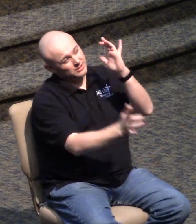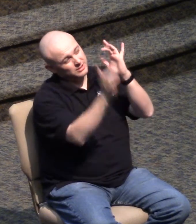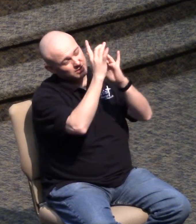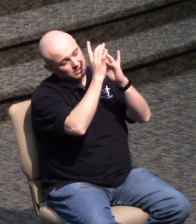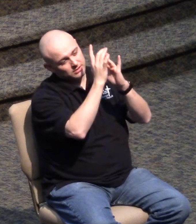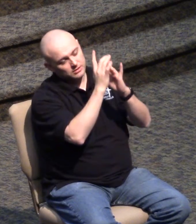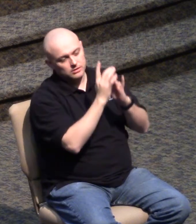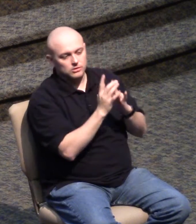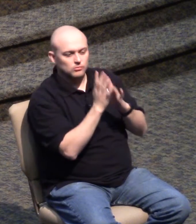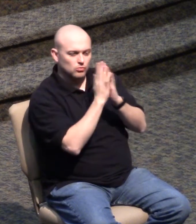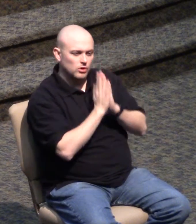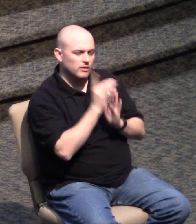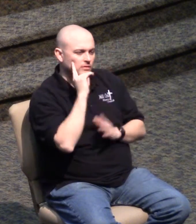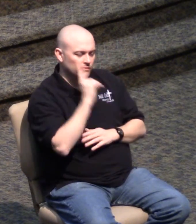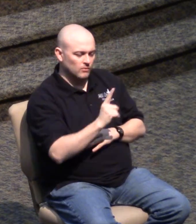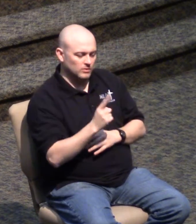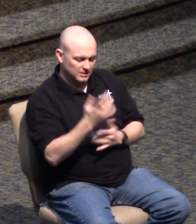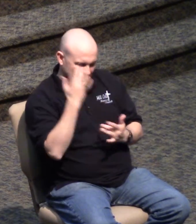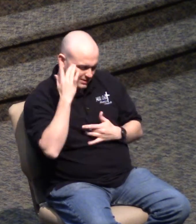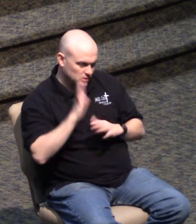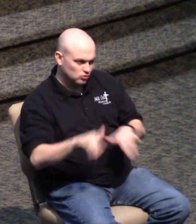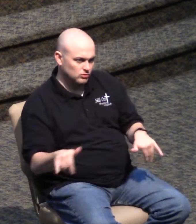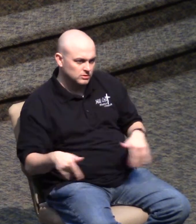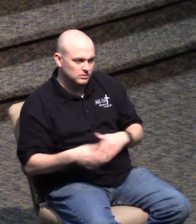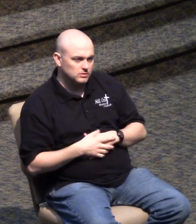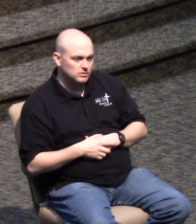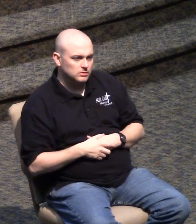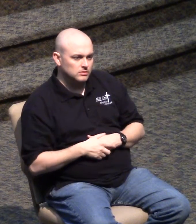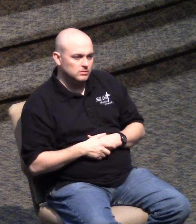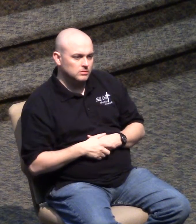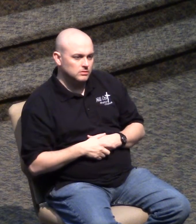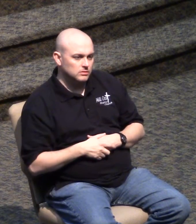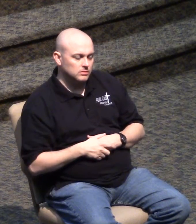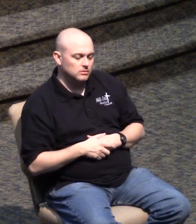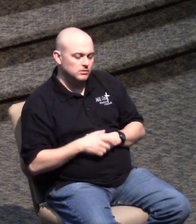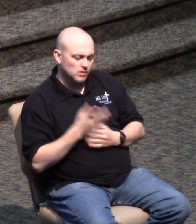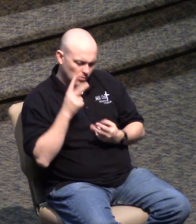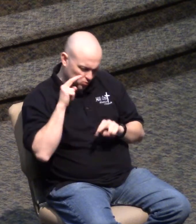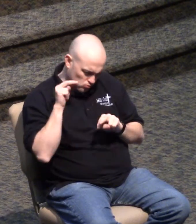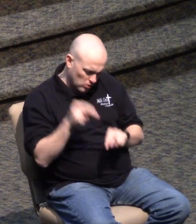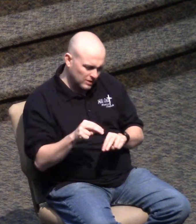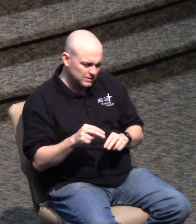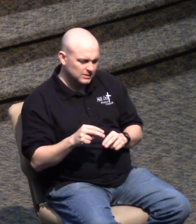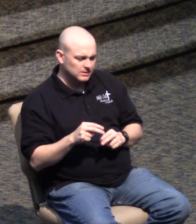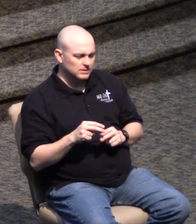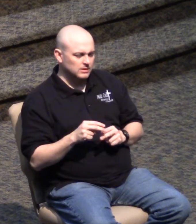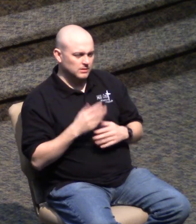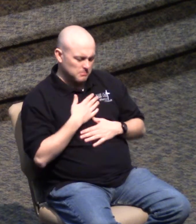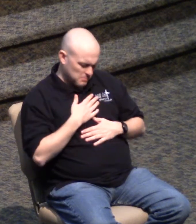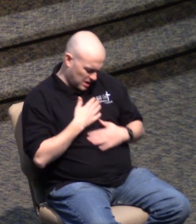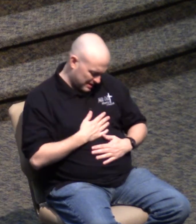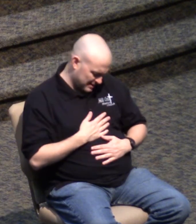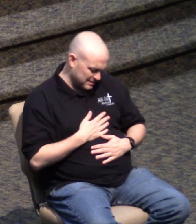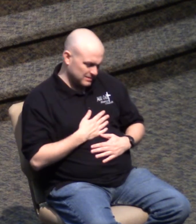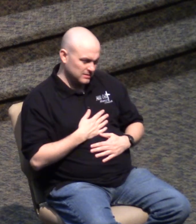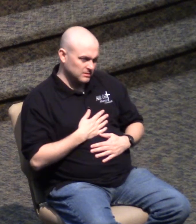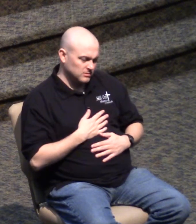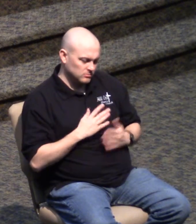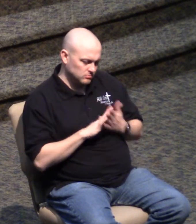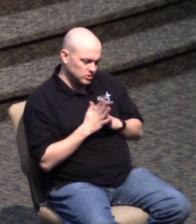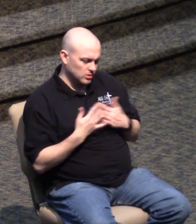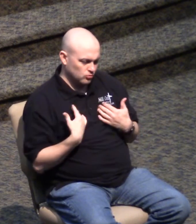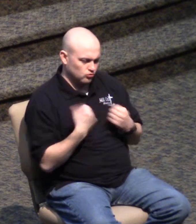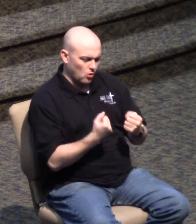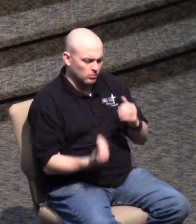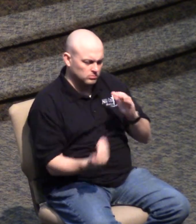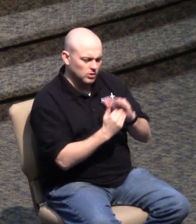the bedside of their sick child. And they watched as his tiny body grew strong again.